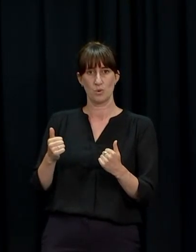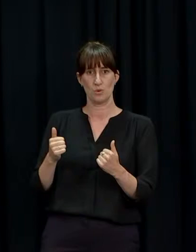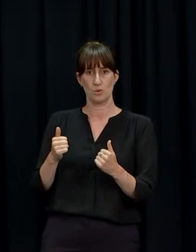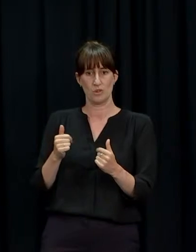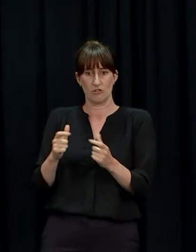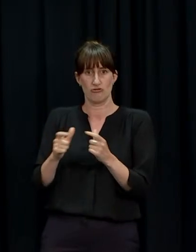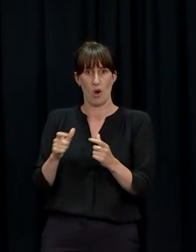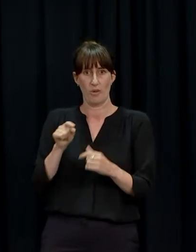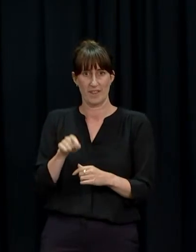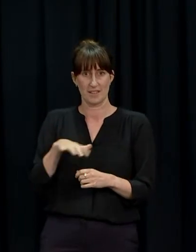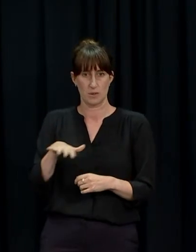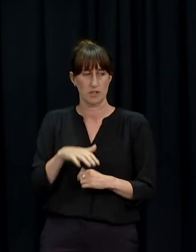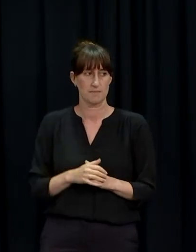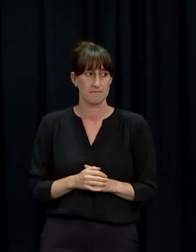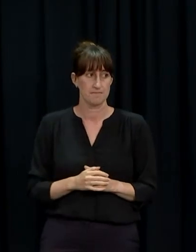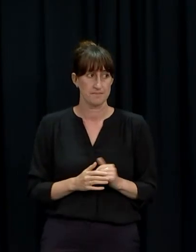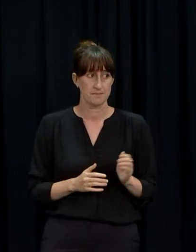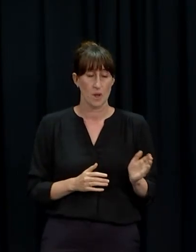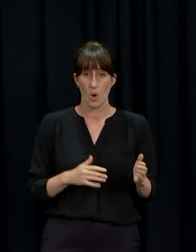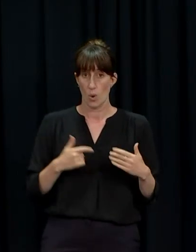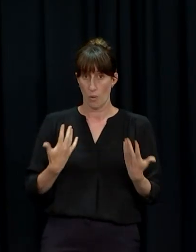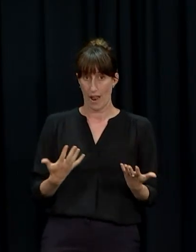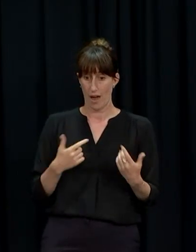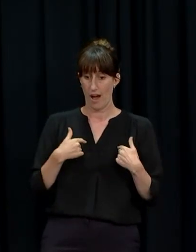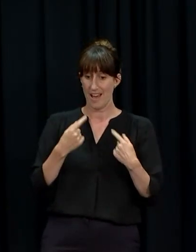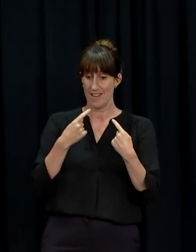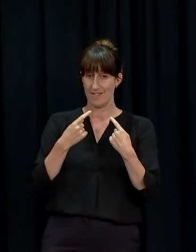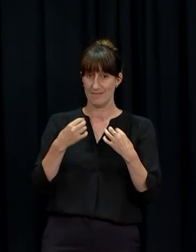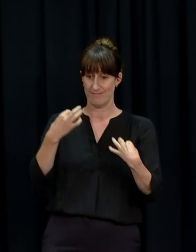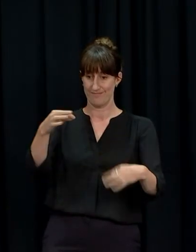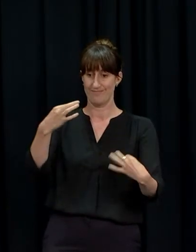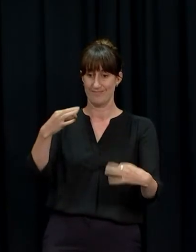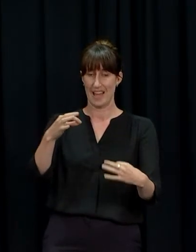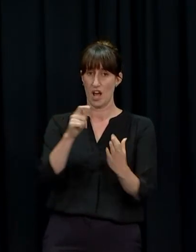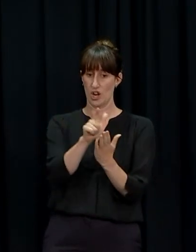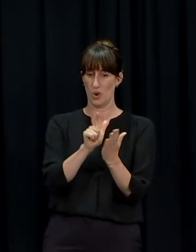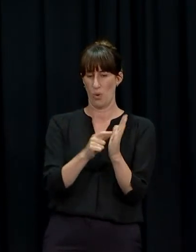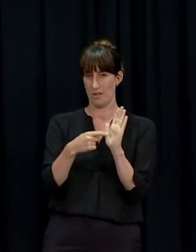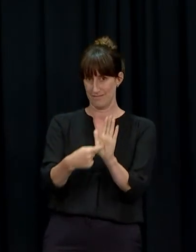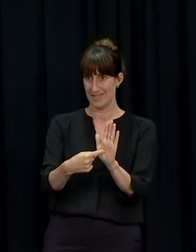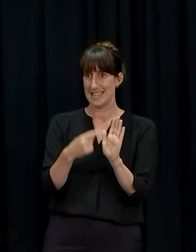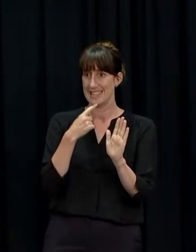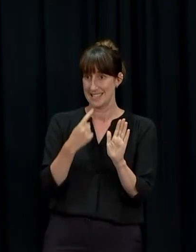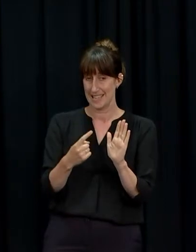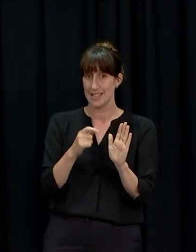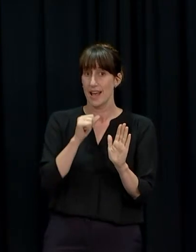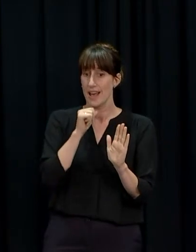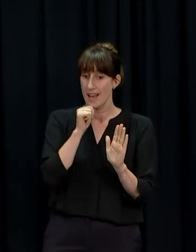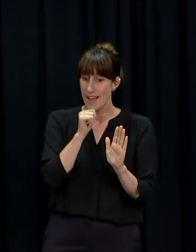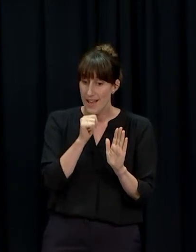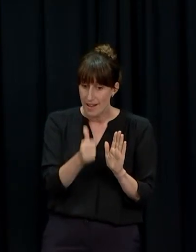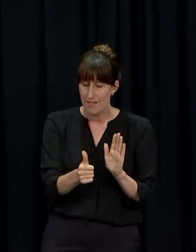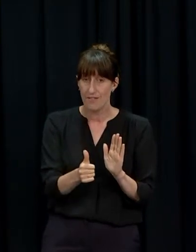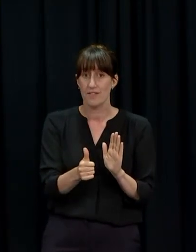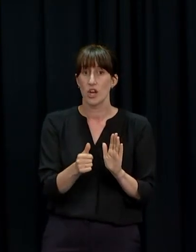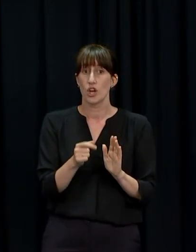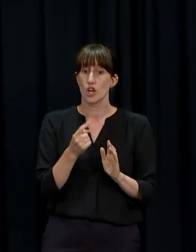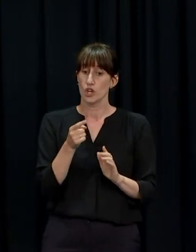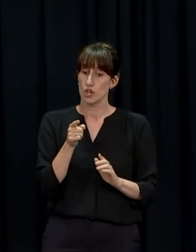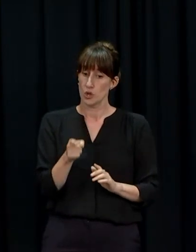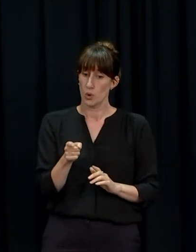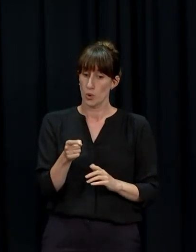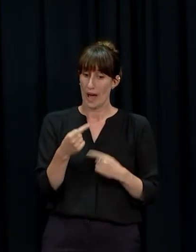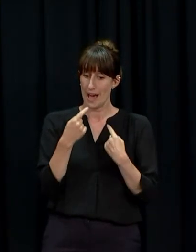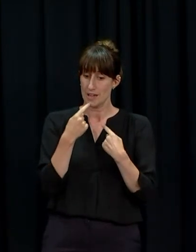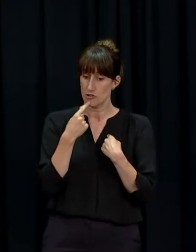the existing Section 70 notice that I've issued, that anyone is required, in fact, to isolate for the period that they are instructed to,